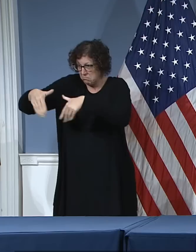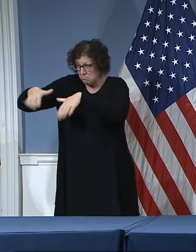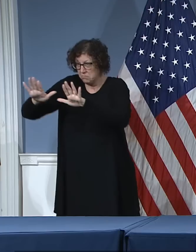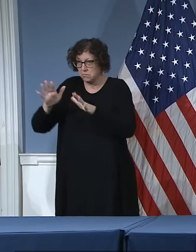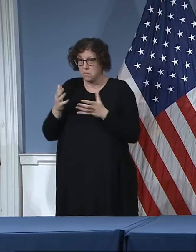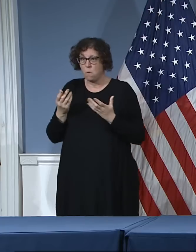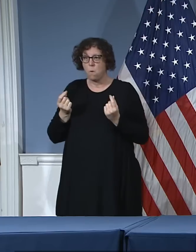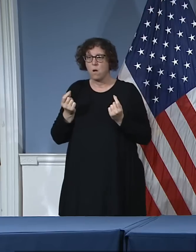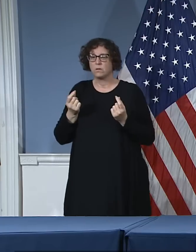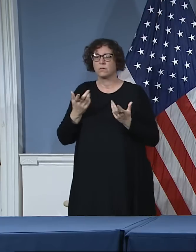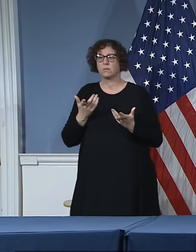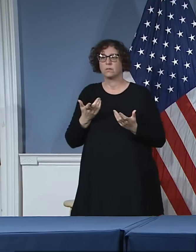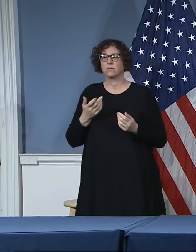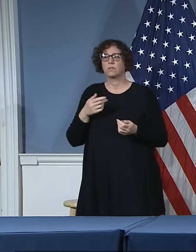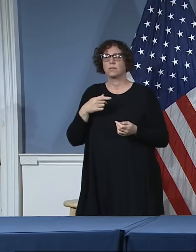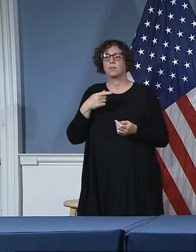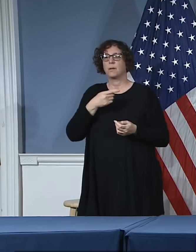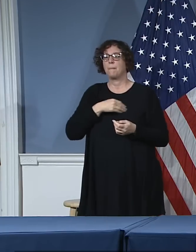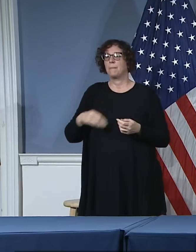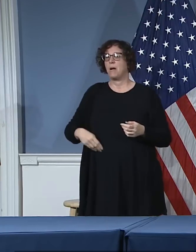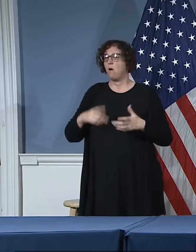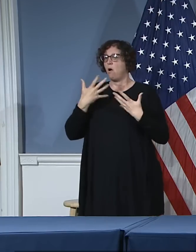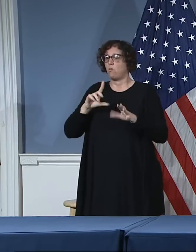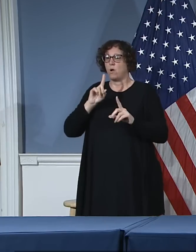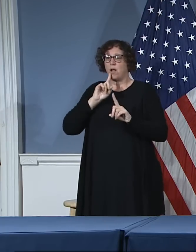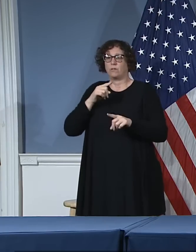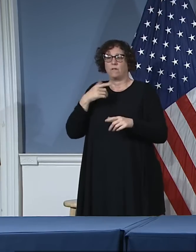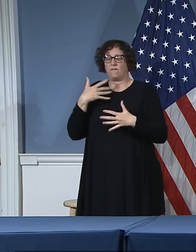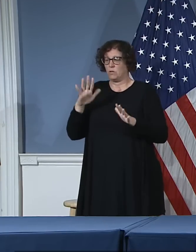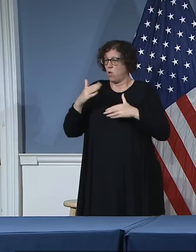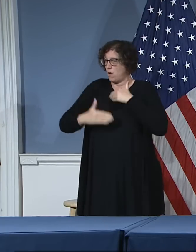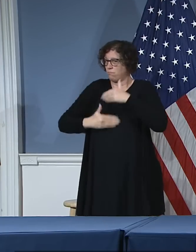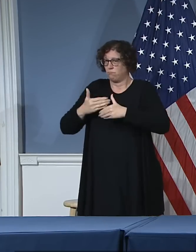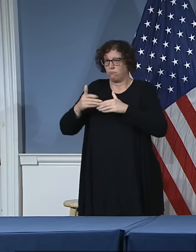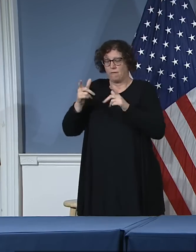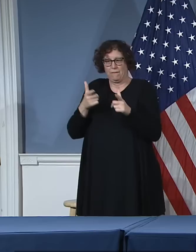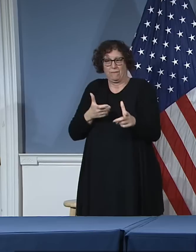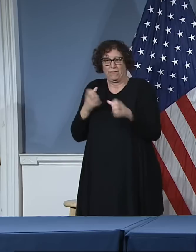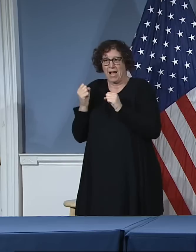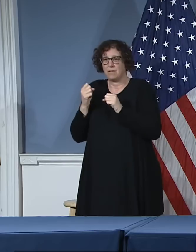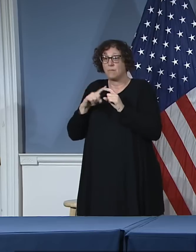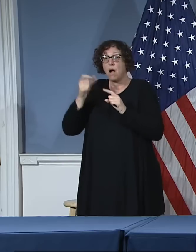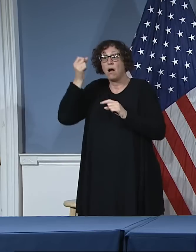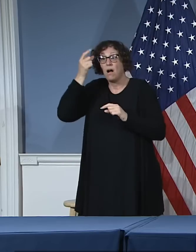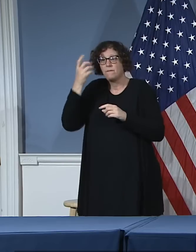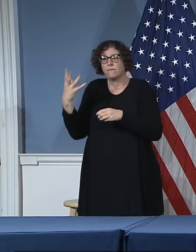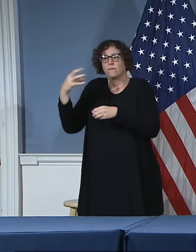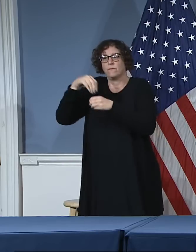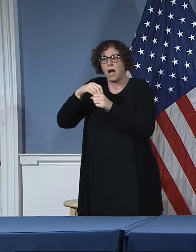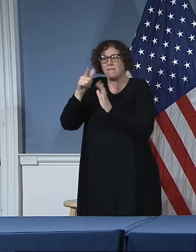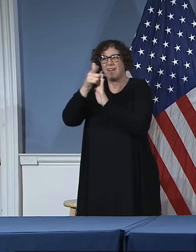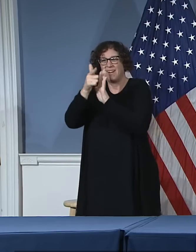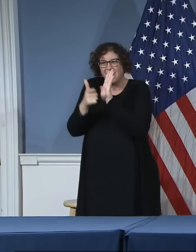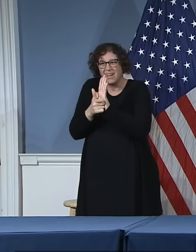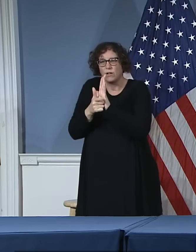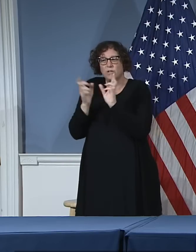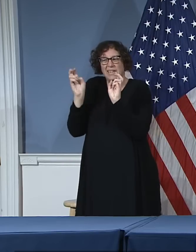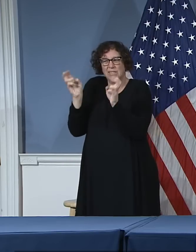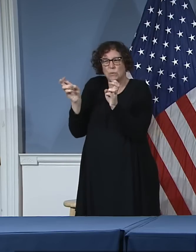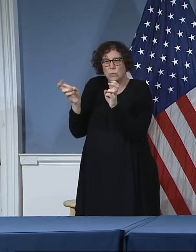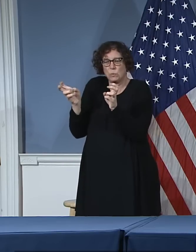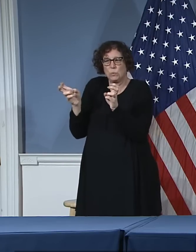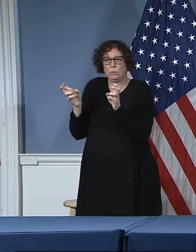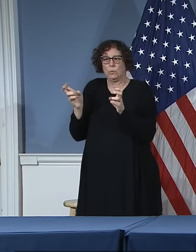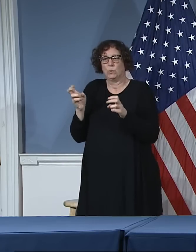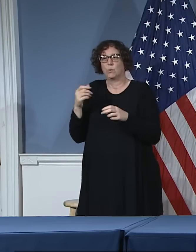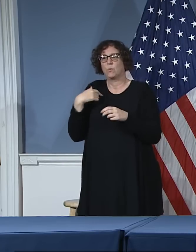were complex issues, as I said, involving DAs and the state. We have a clearer template. We were working